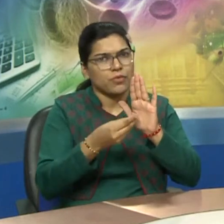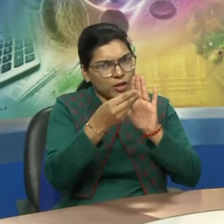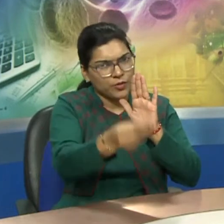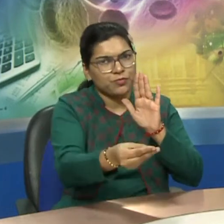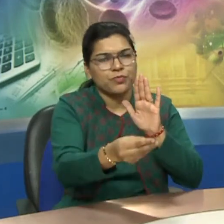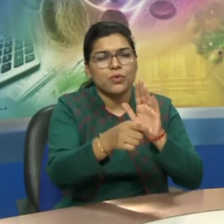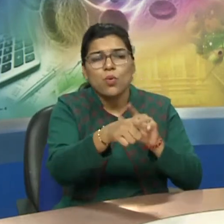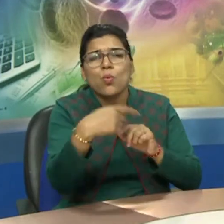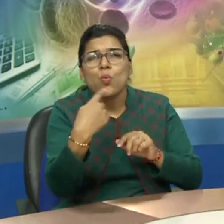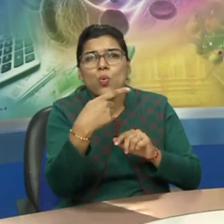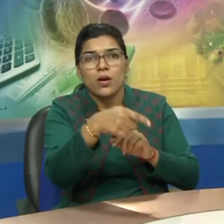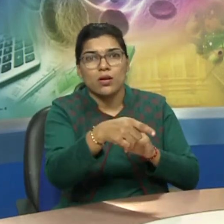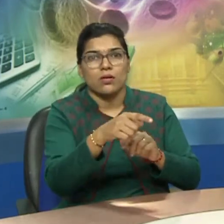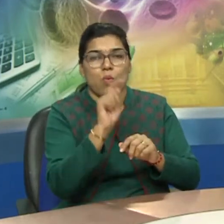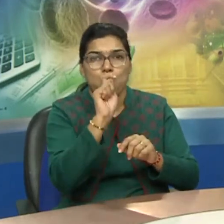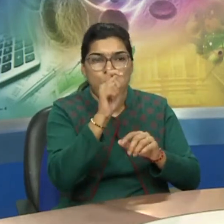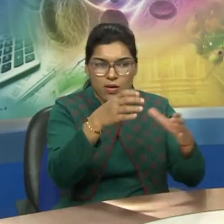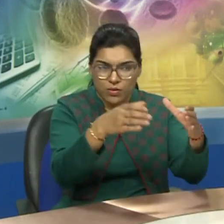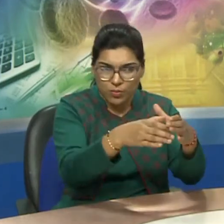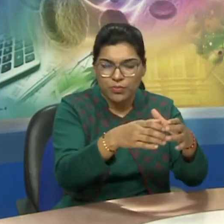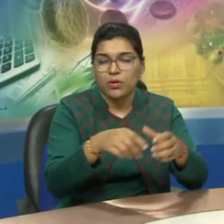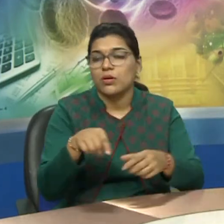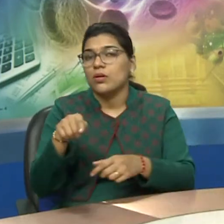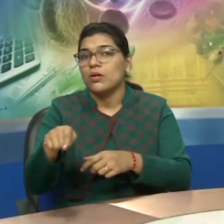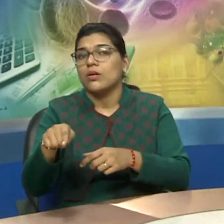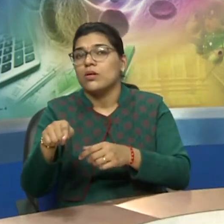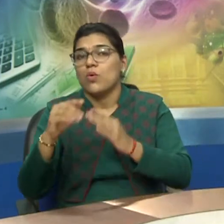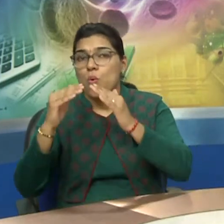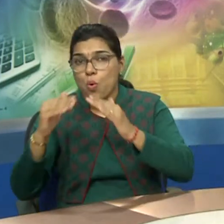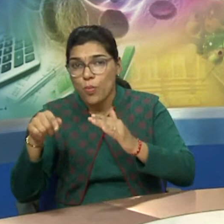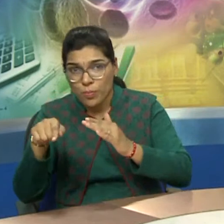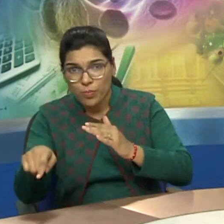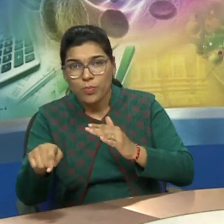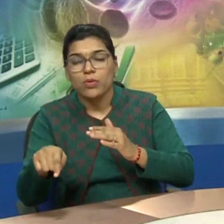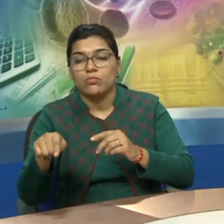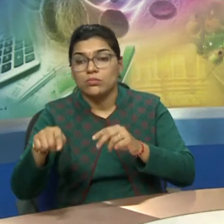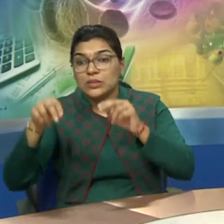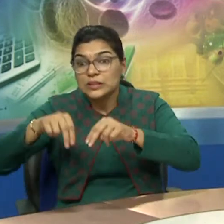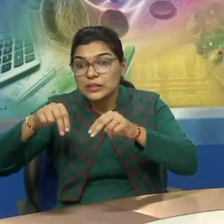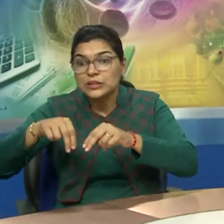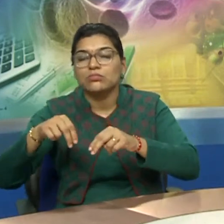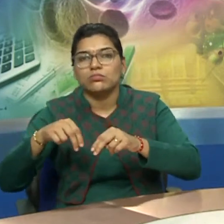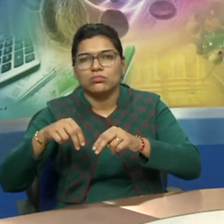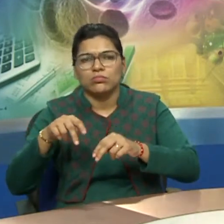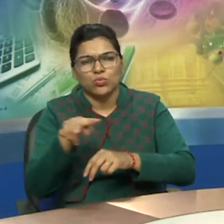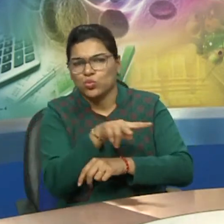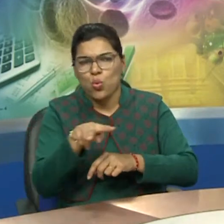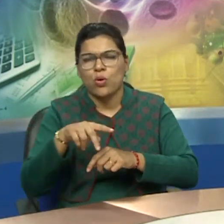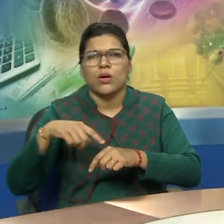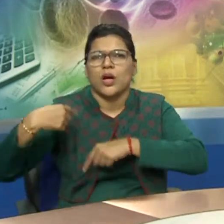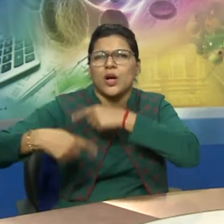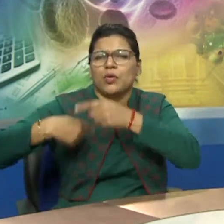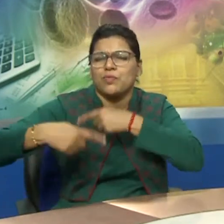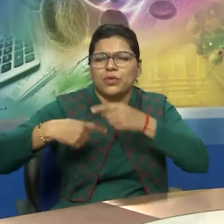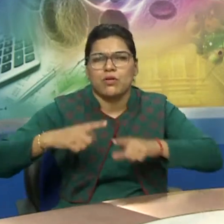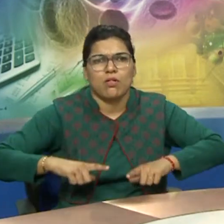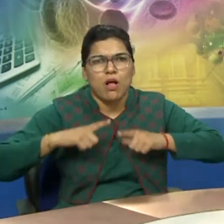after watching this video, we will be able to define the term ethics, and also we will be able to explain the need